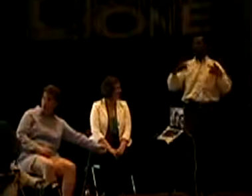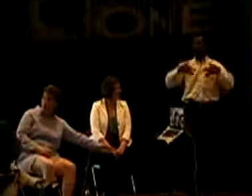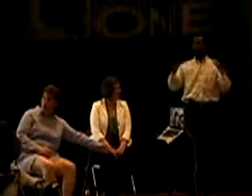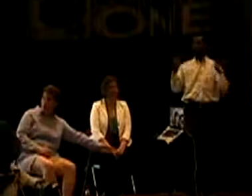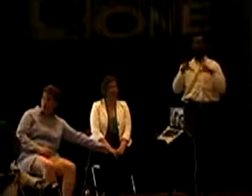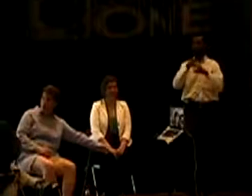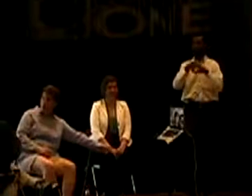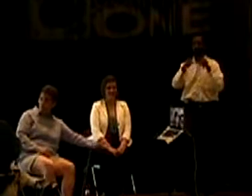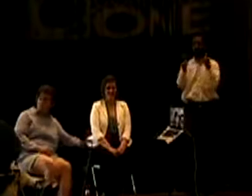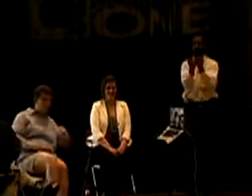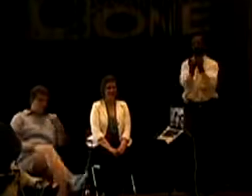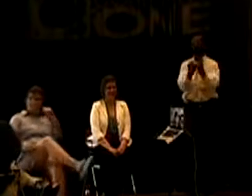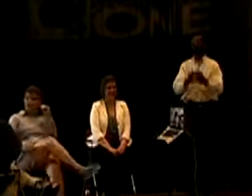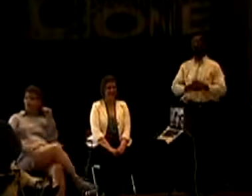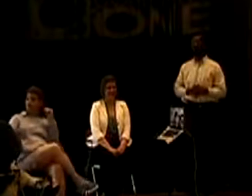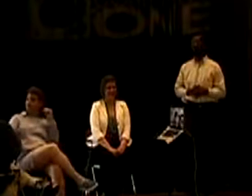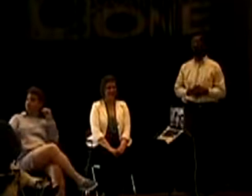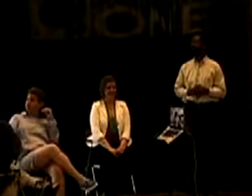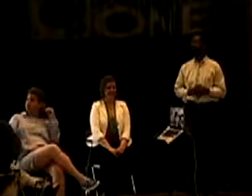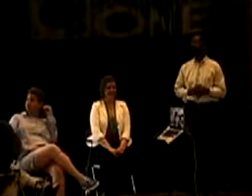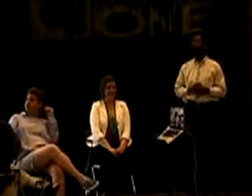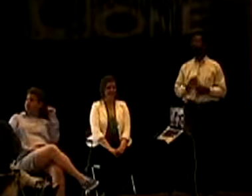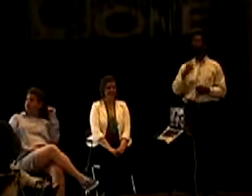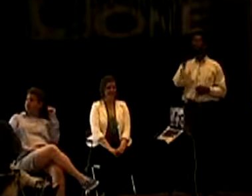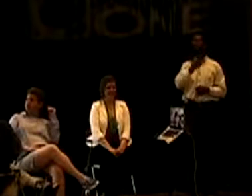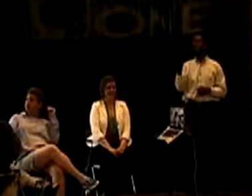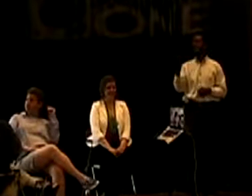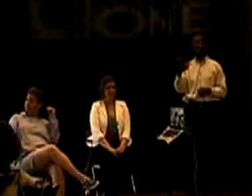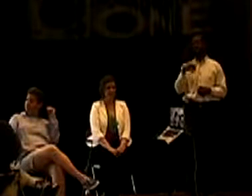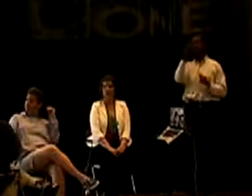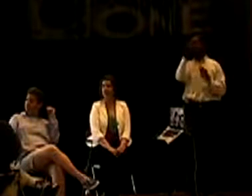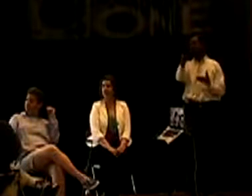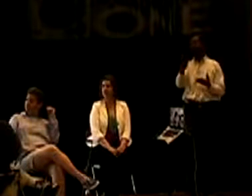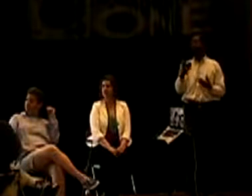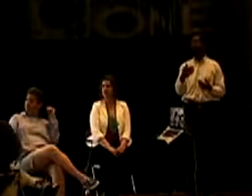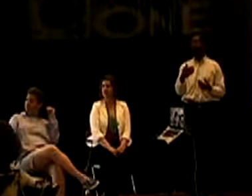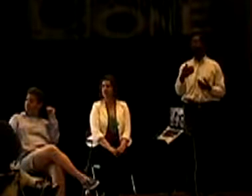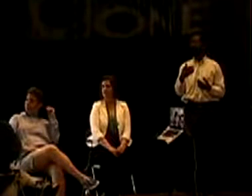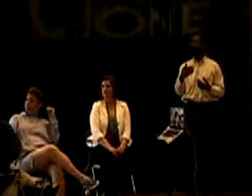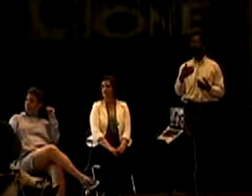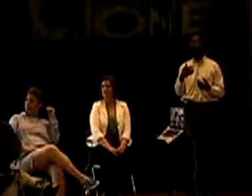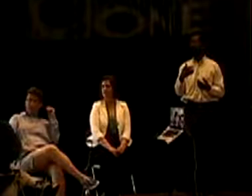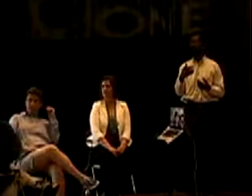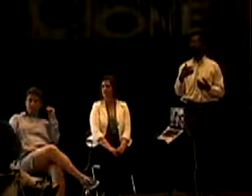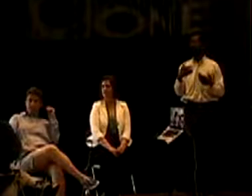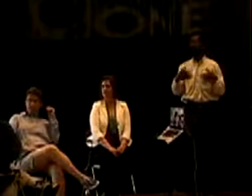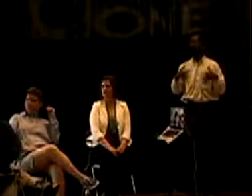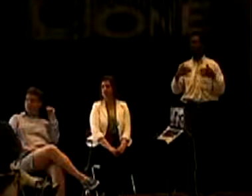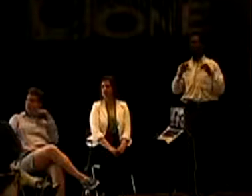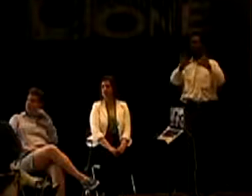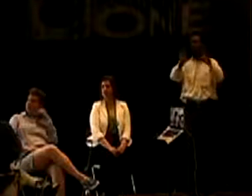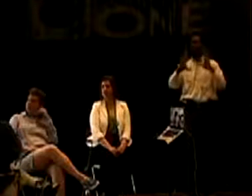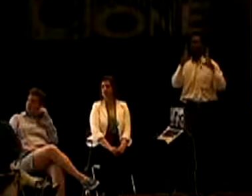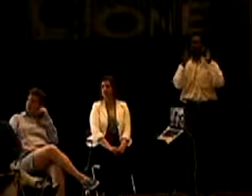I have to say, I'm thrilled to have been part of this team. And one thing that I have to say is